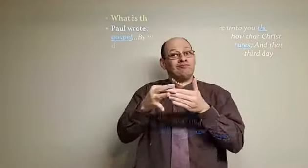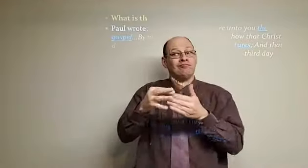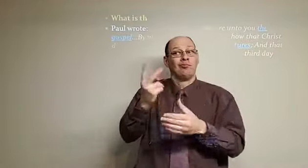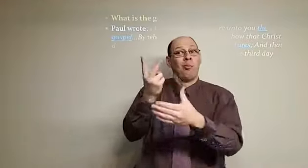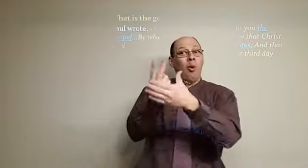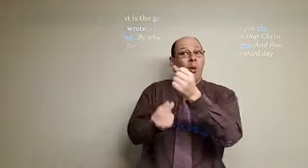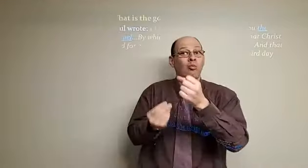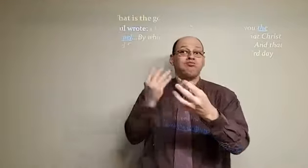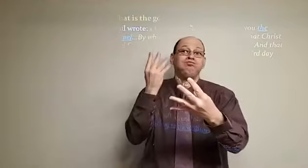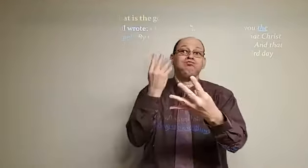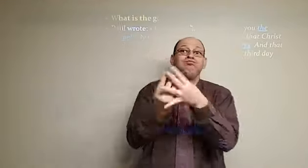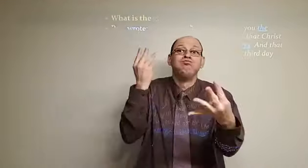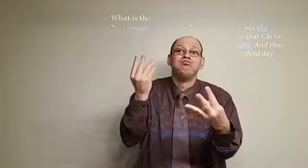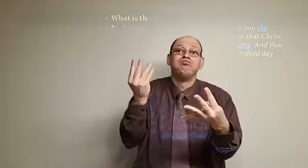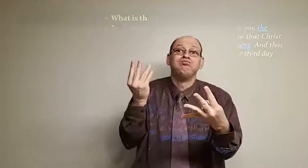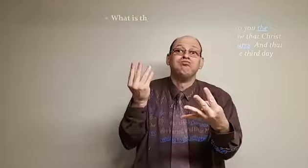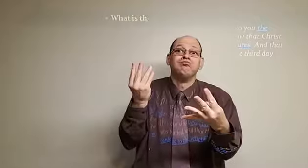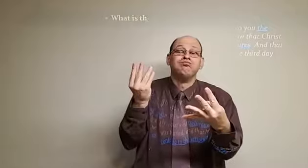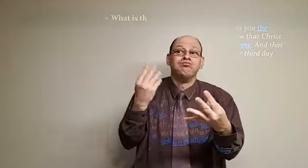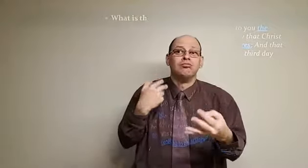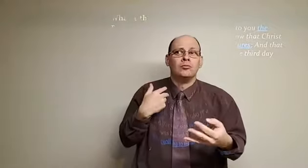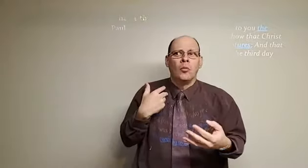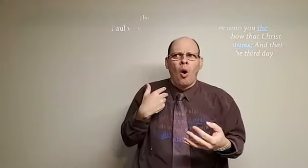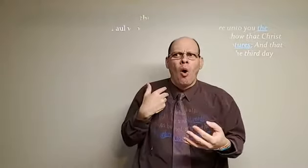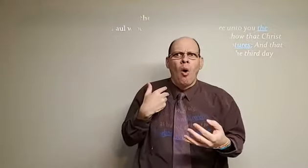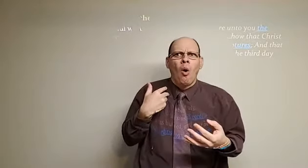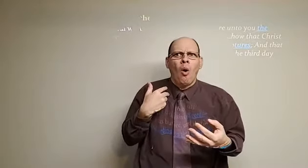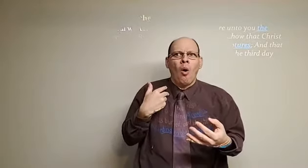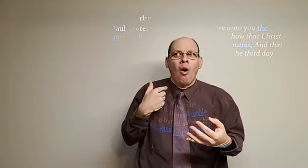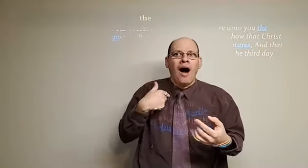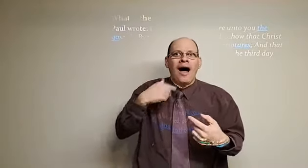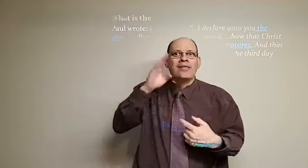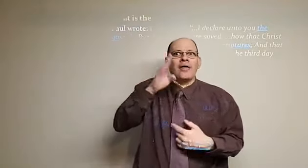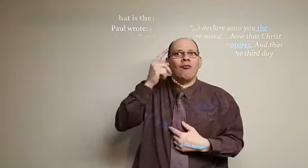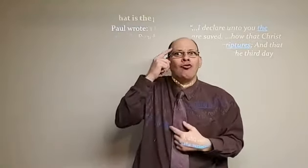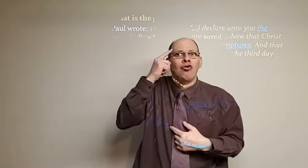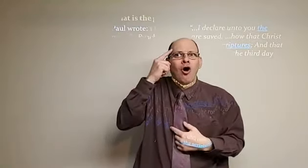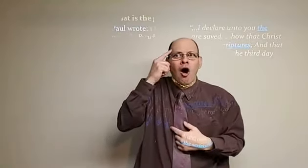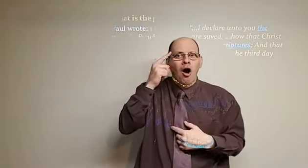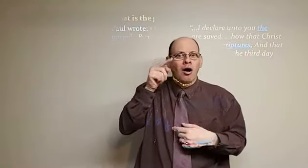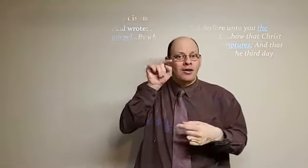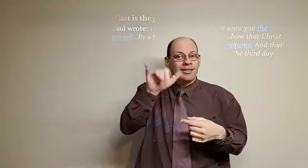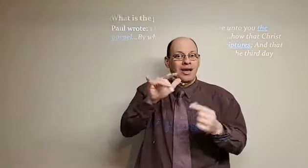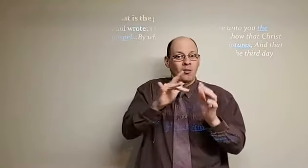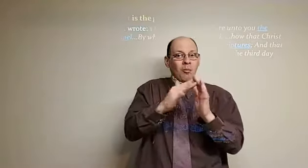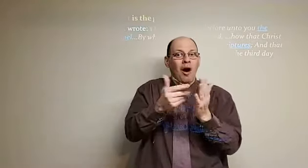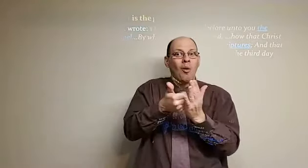destroyed the word and both were thrown into jail and I didn't think about it